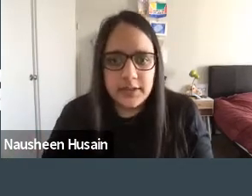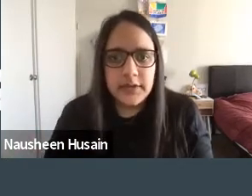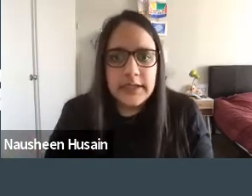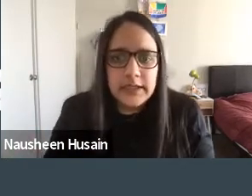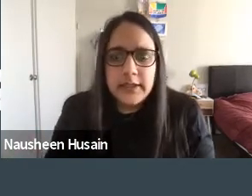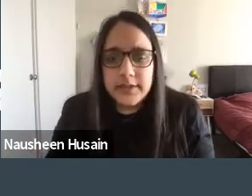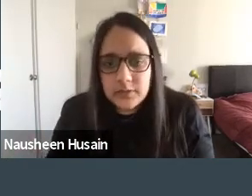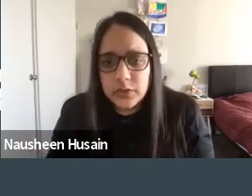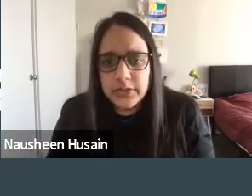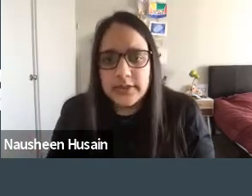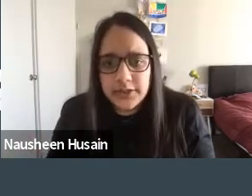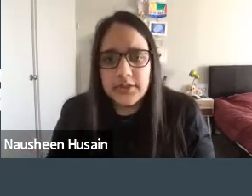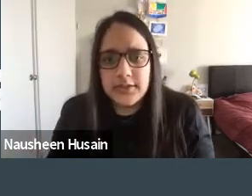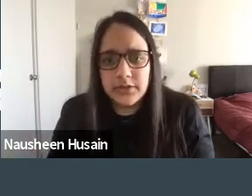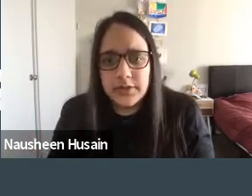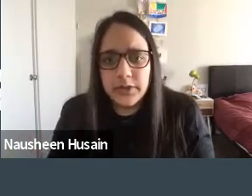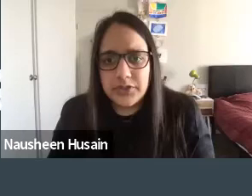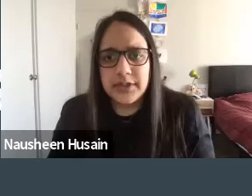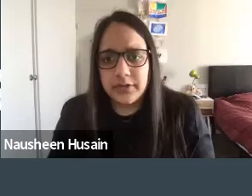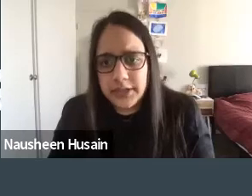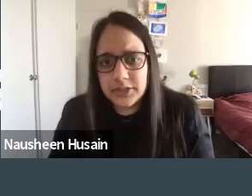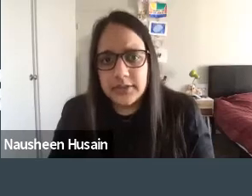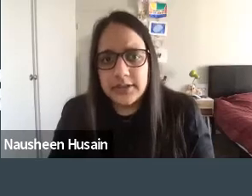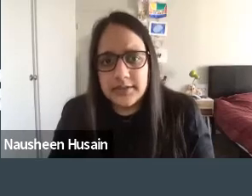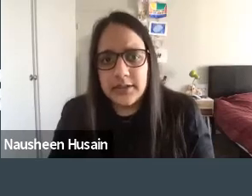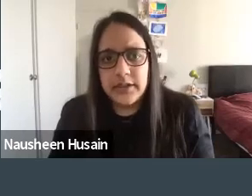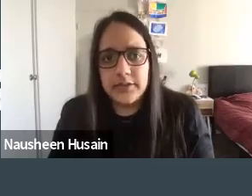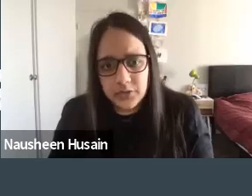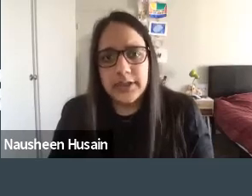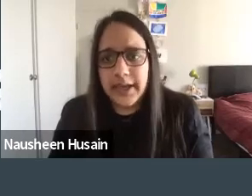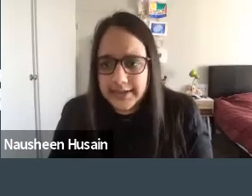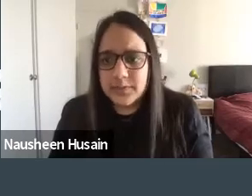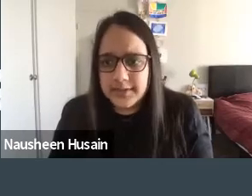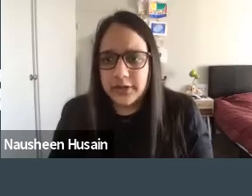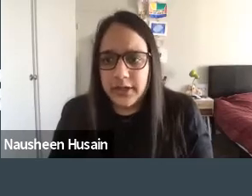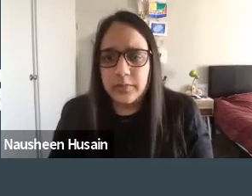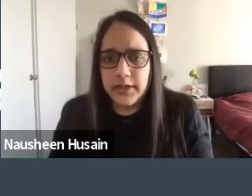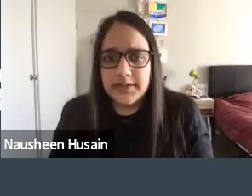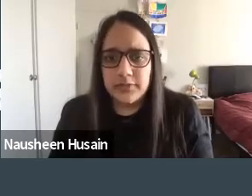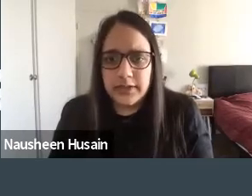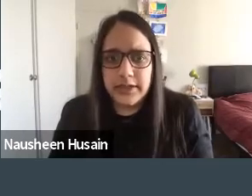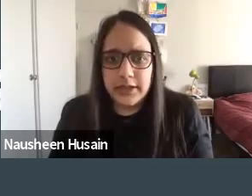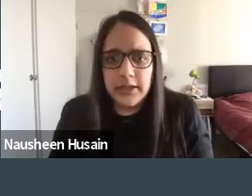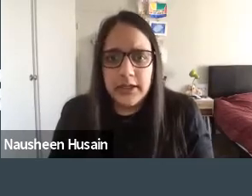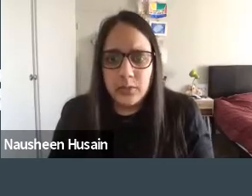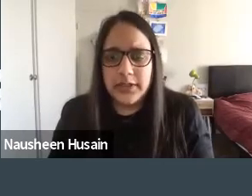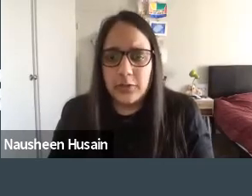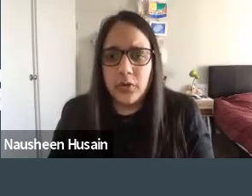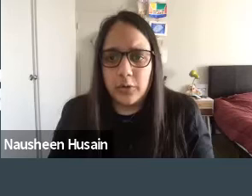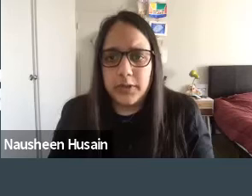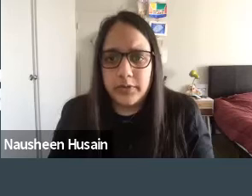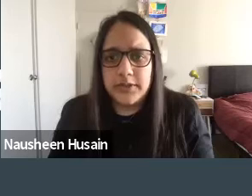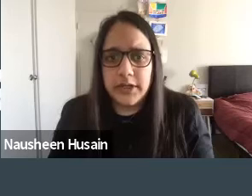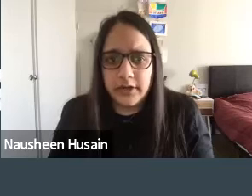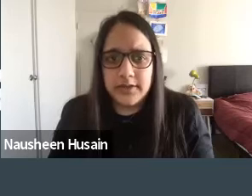the city. This would essentially decrease racial segregation in a city that historically has been segregated because of redlining. It would allow